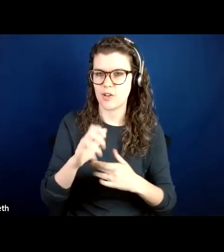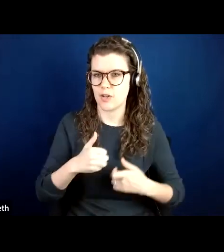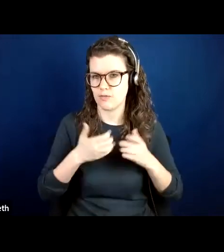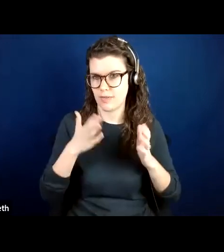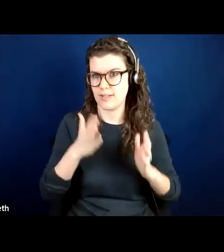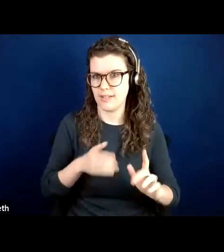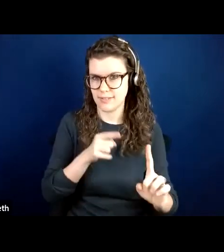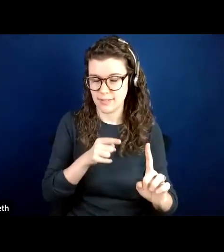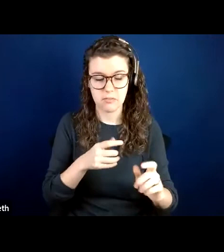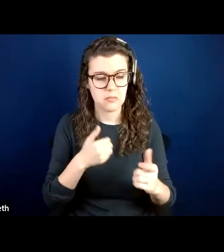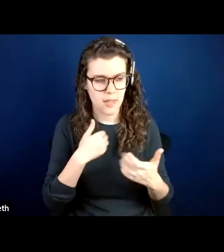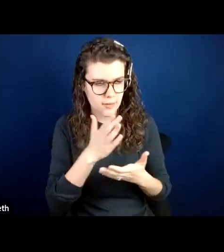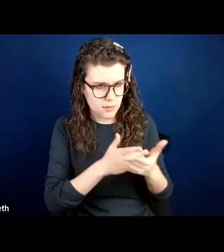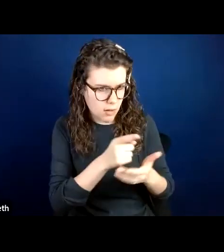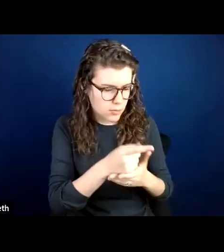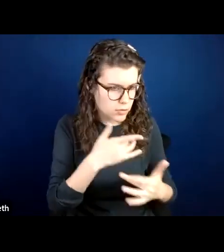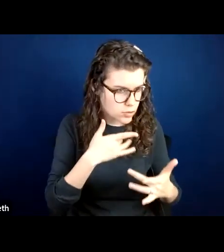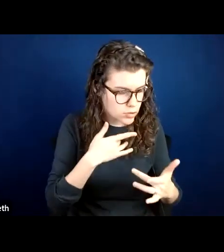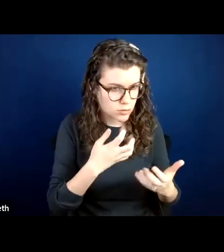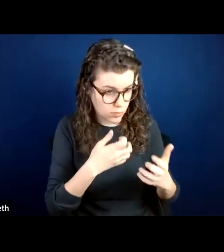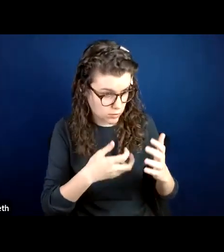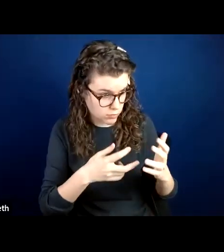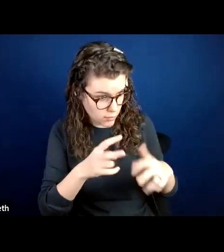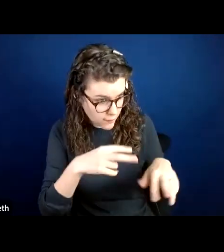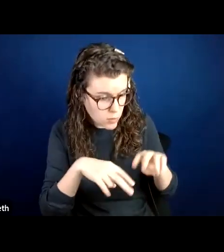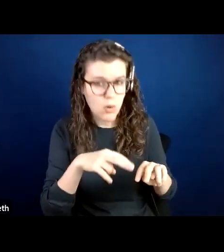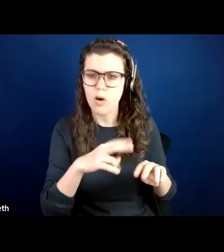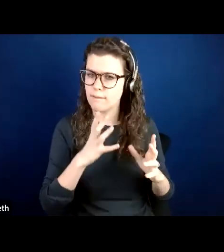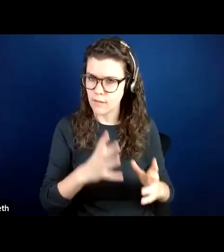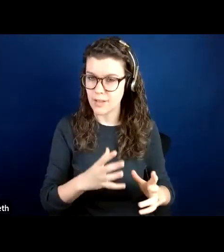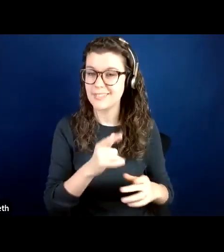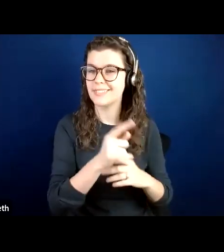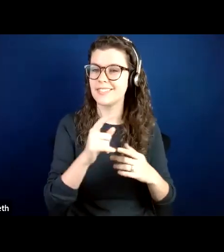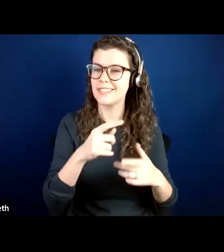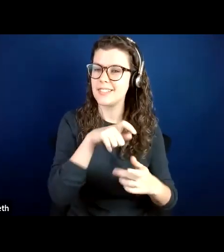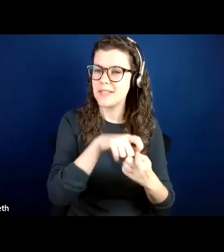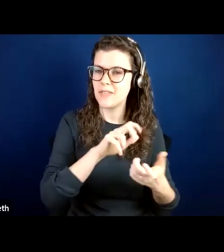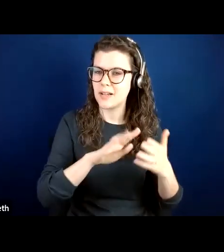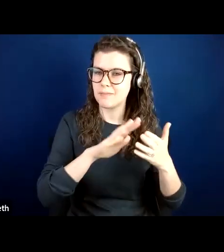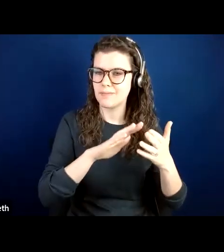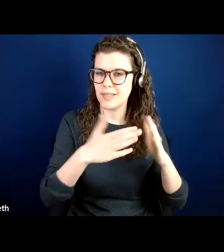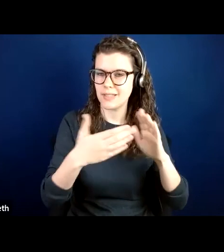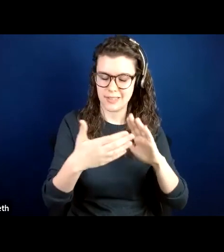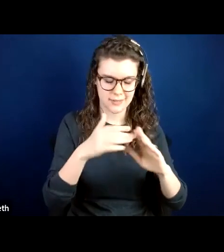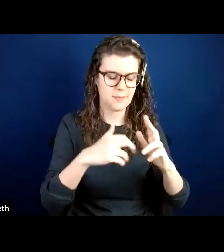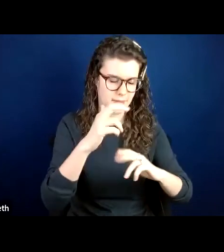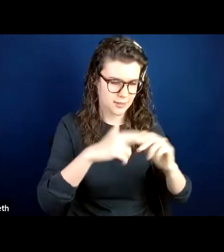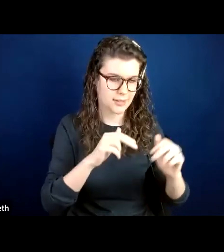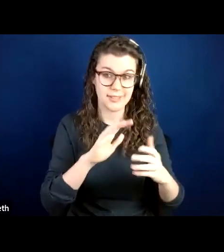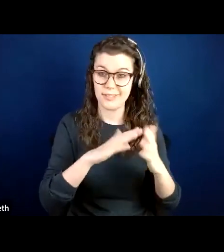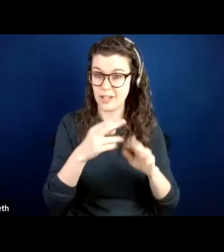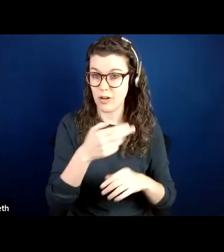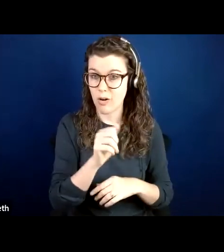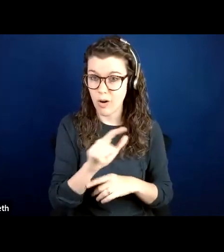we reviewed their city hall. We looked at their downtown sidewalks and on-street parking and storefronts.